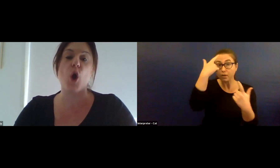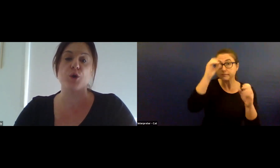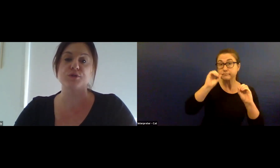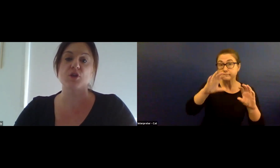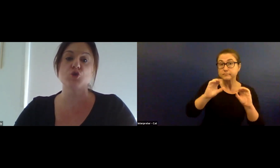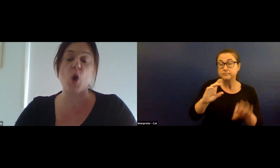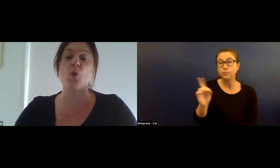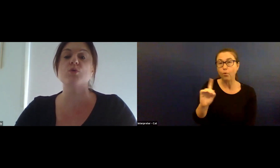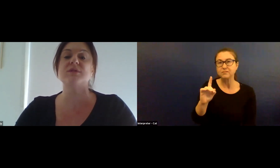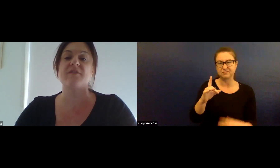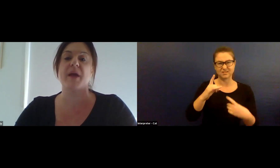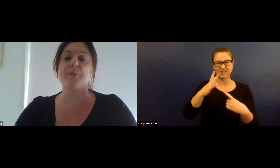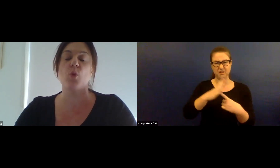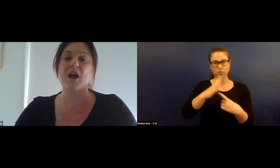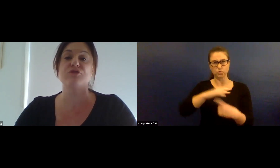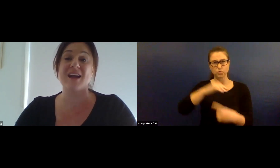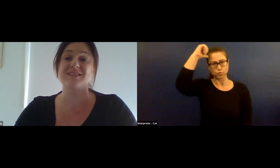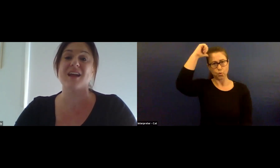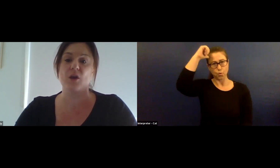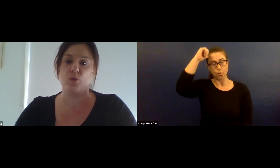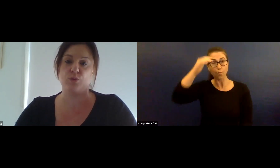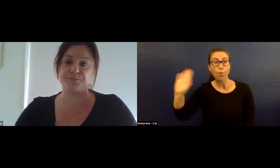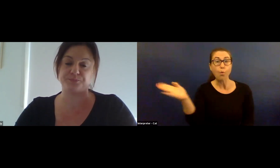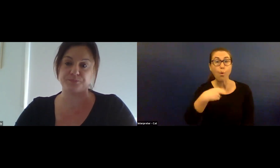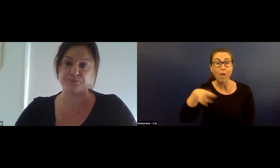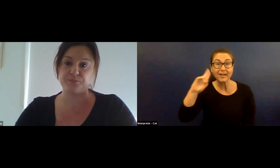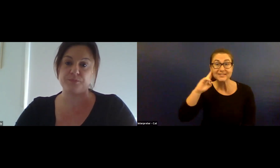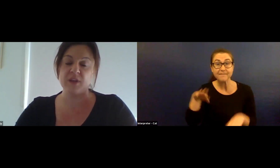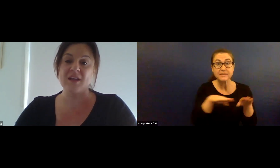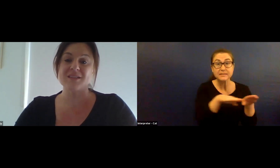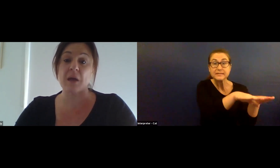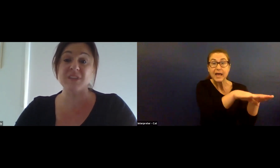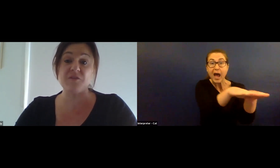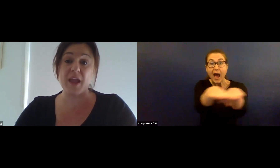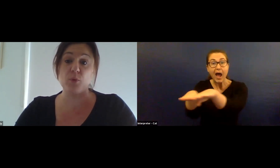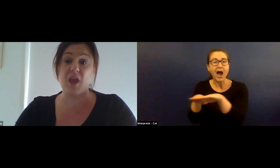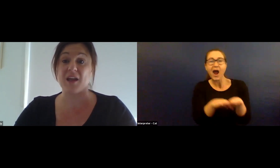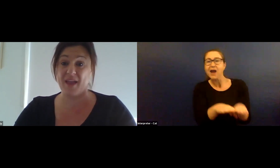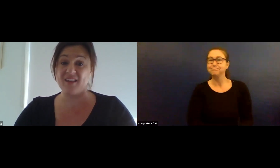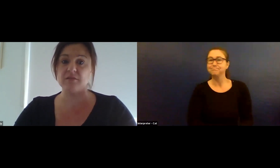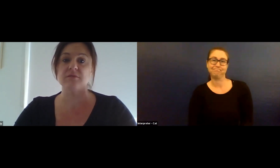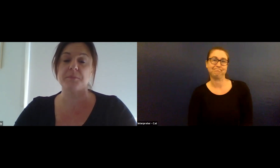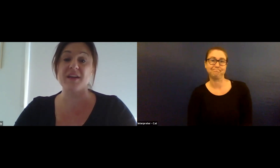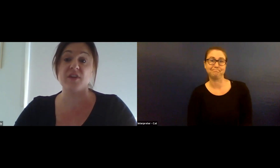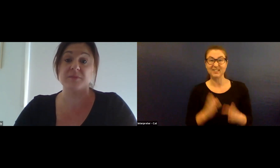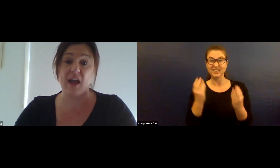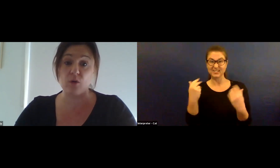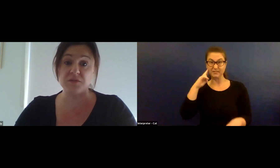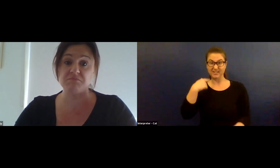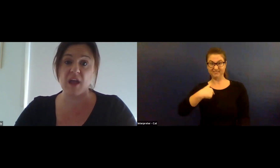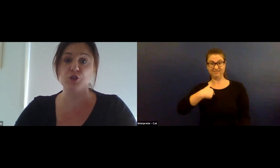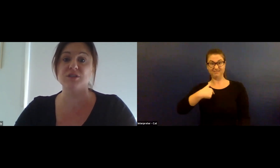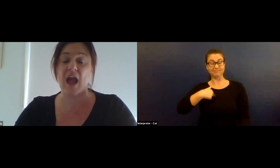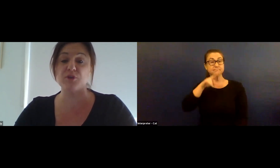to note, not all deaf people are created equal. Some deaf people like me speak for